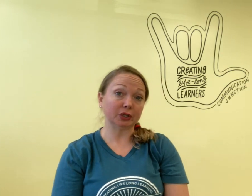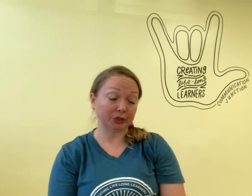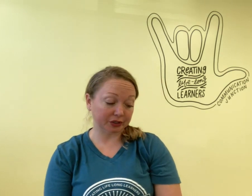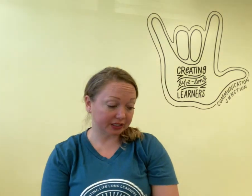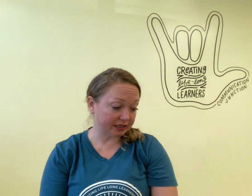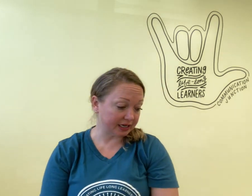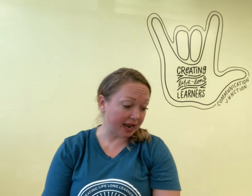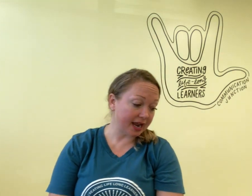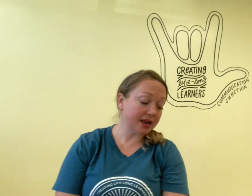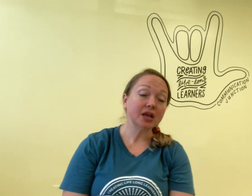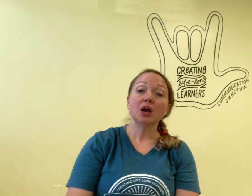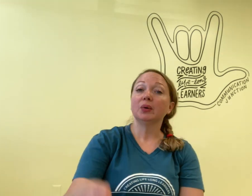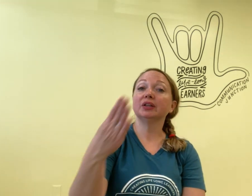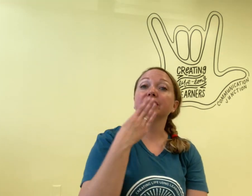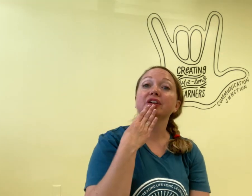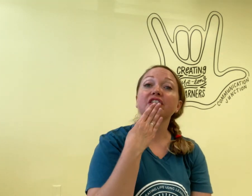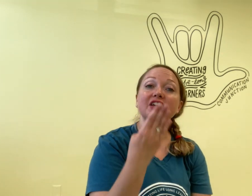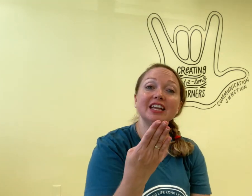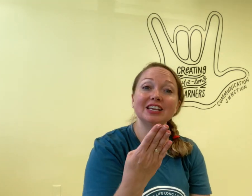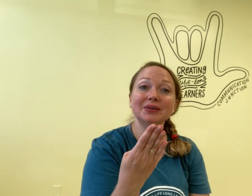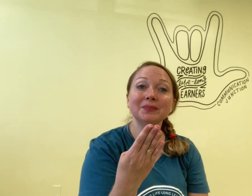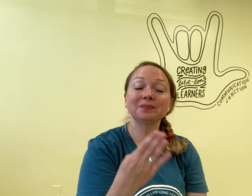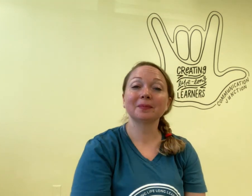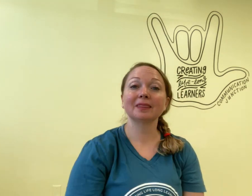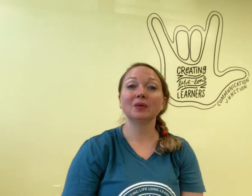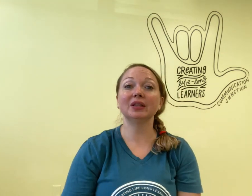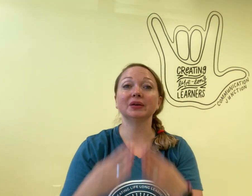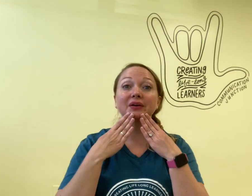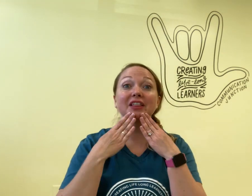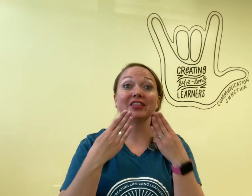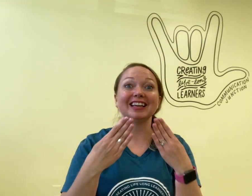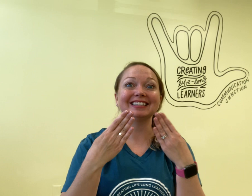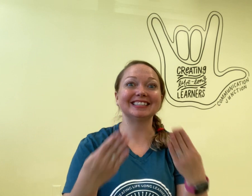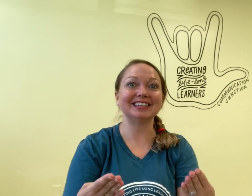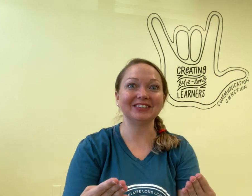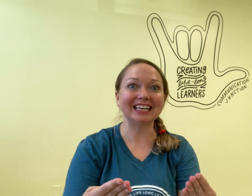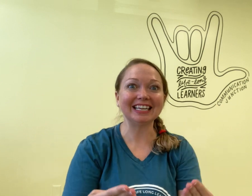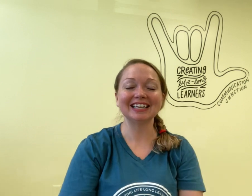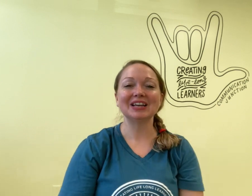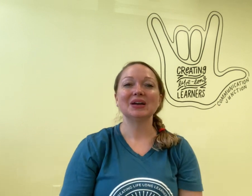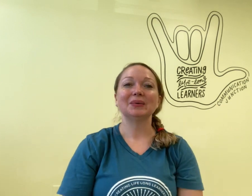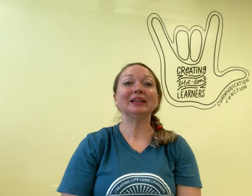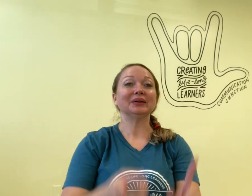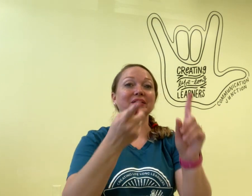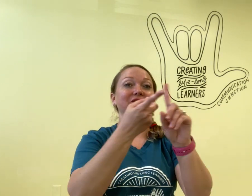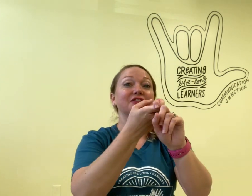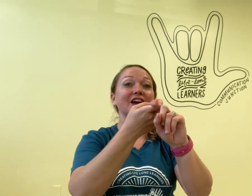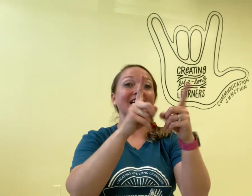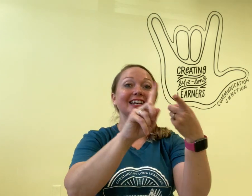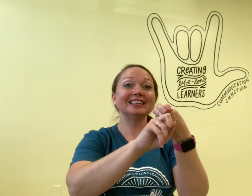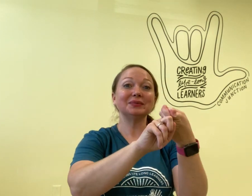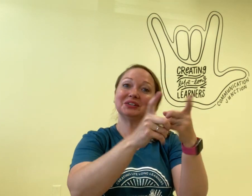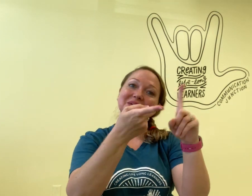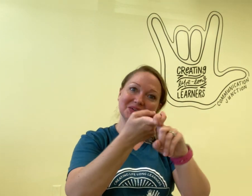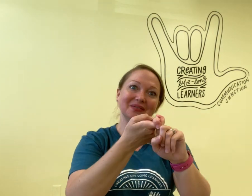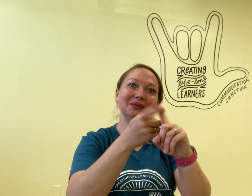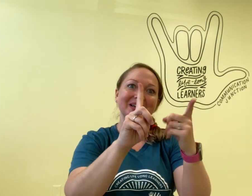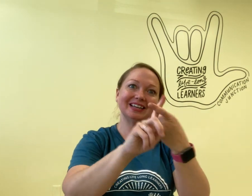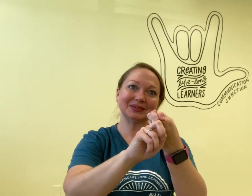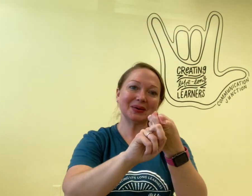learned today, we learned thank you, we learned Thanksgiving, we learned friend, which we do every week as